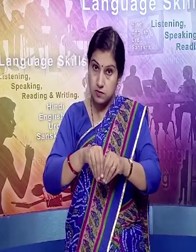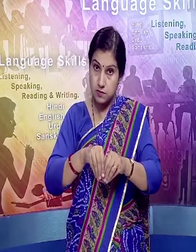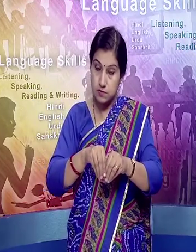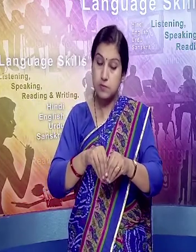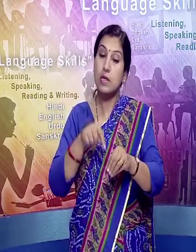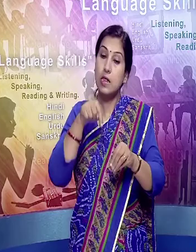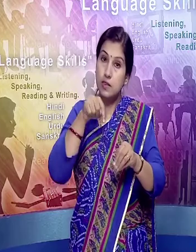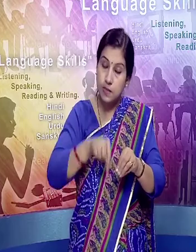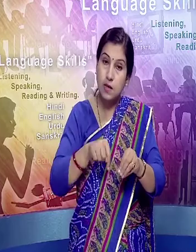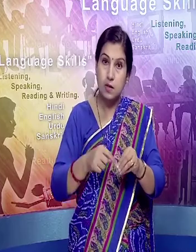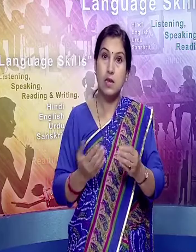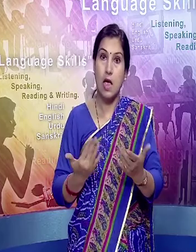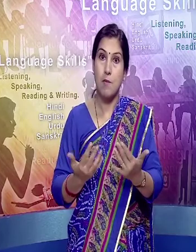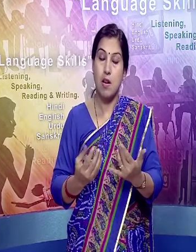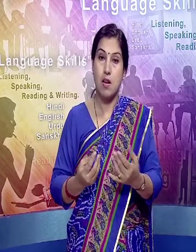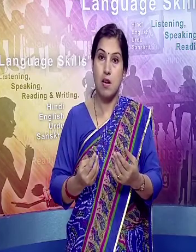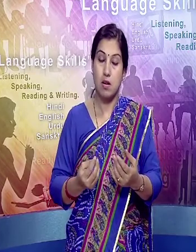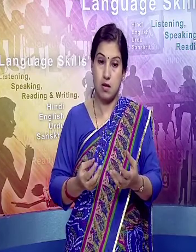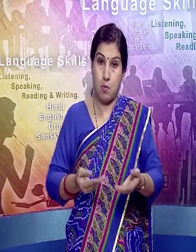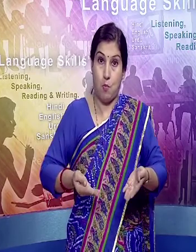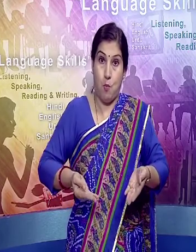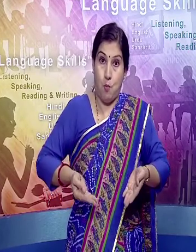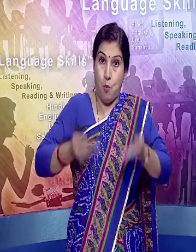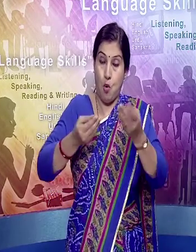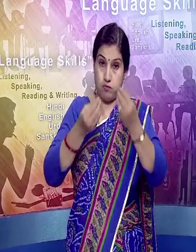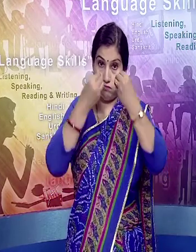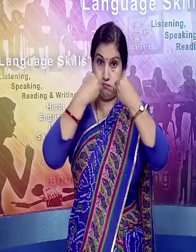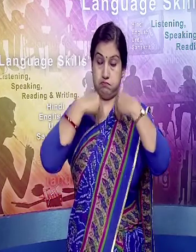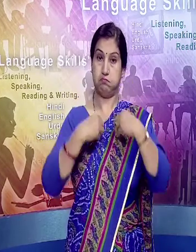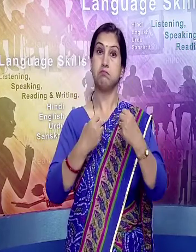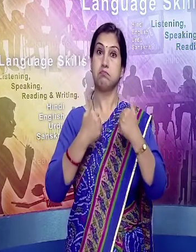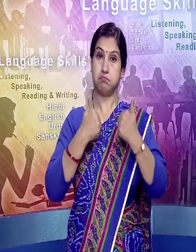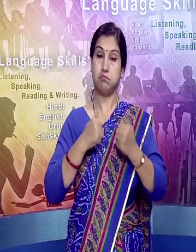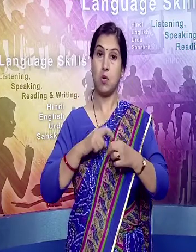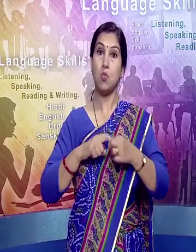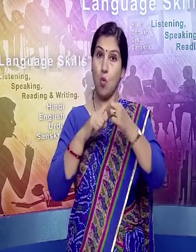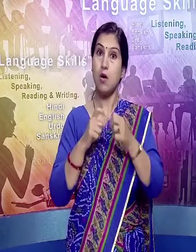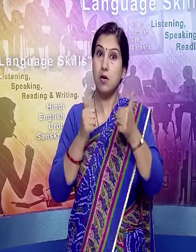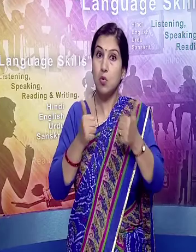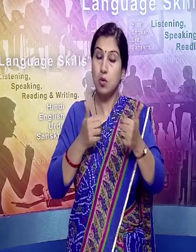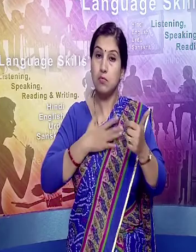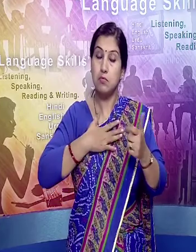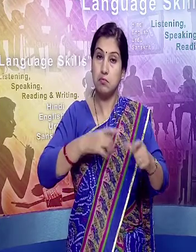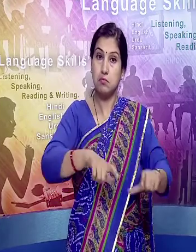then we will be able to get more amount of good quality plant protein.